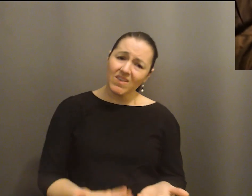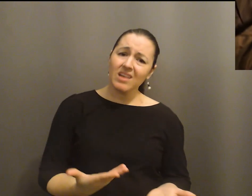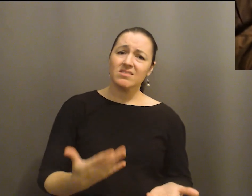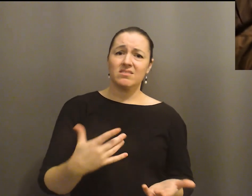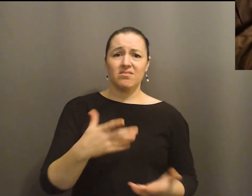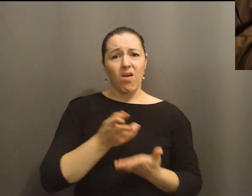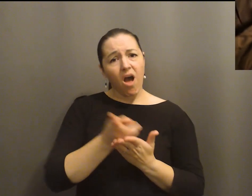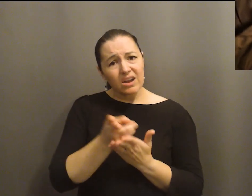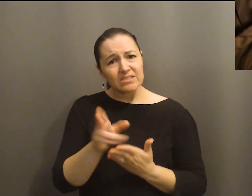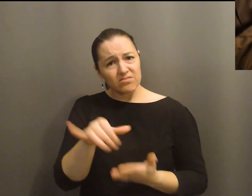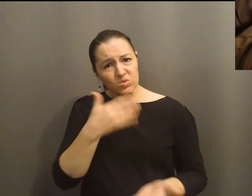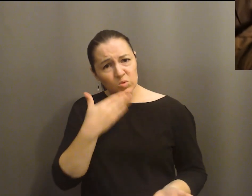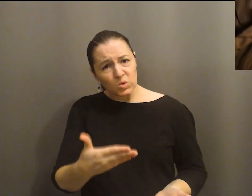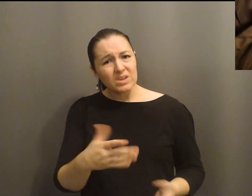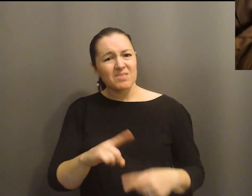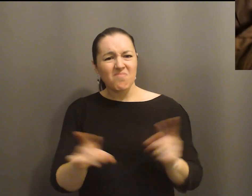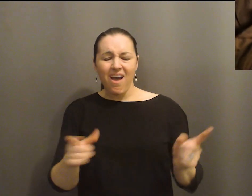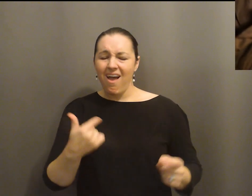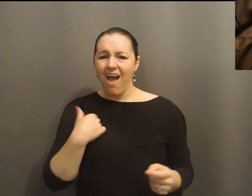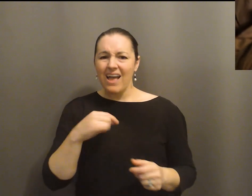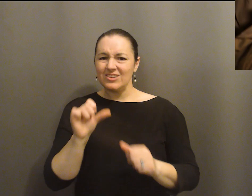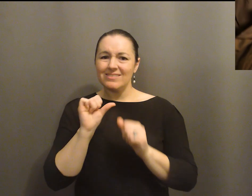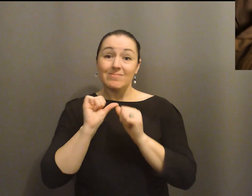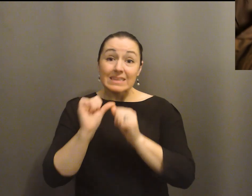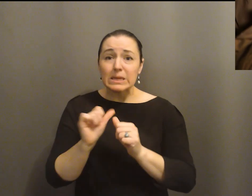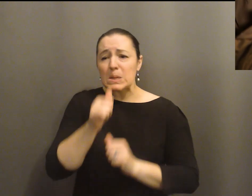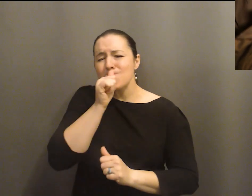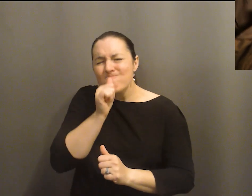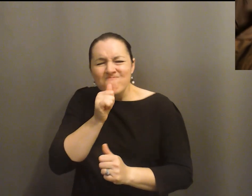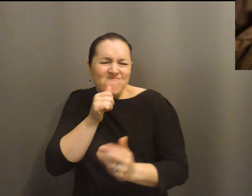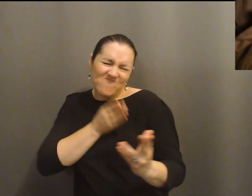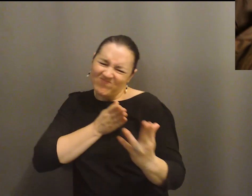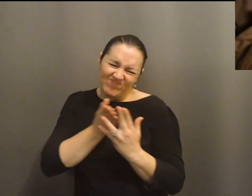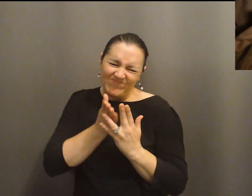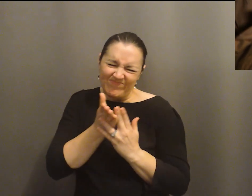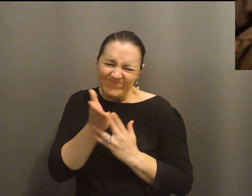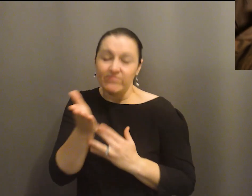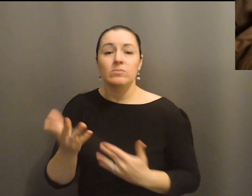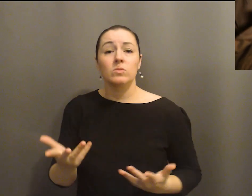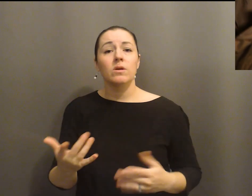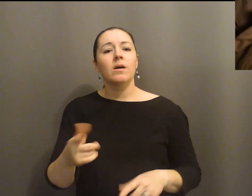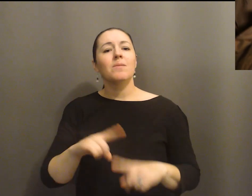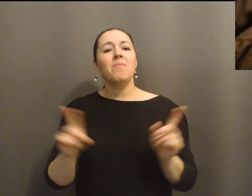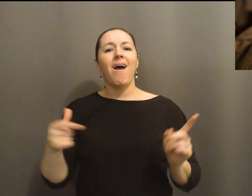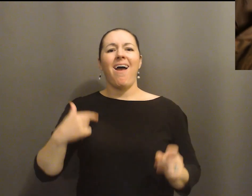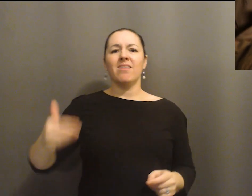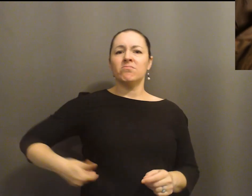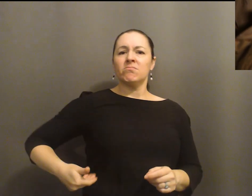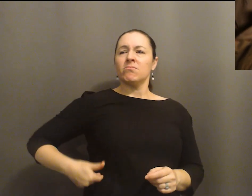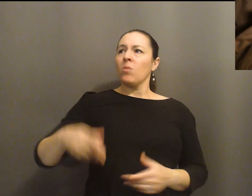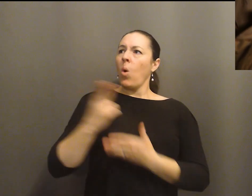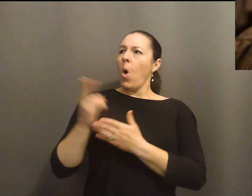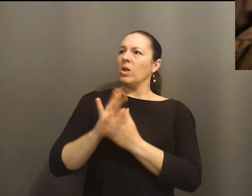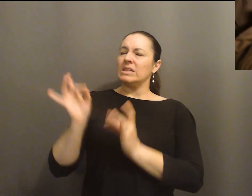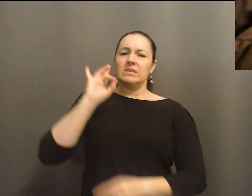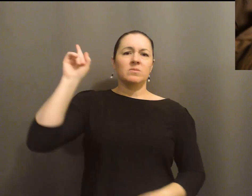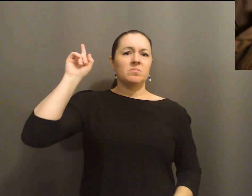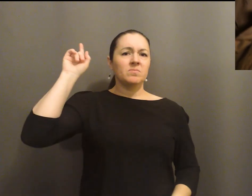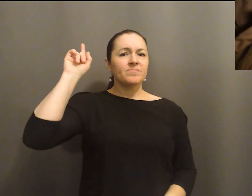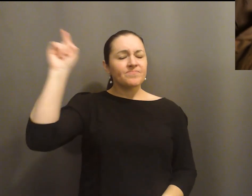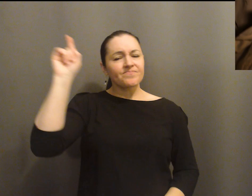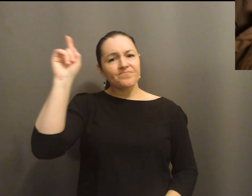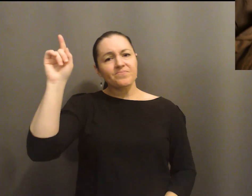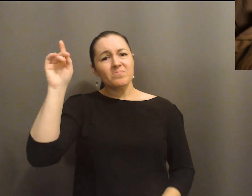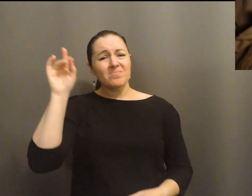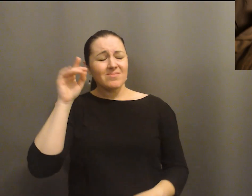It's good to be honest But I just keep pushing through And I have sensed this last week The Holy Spirit said to me You have to pull